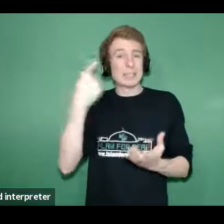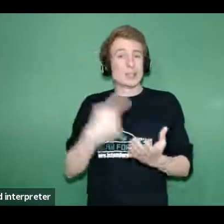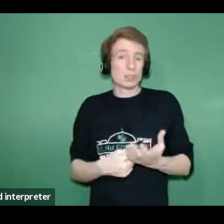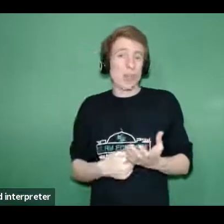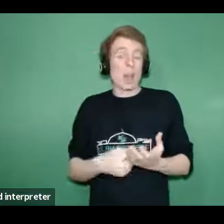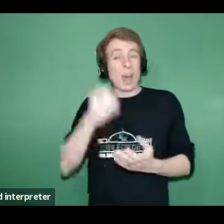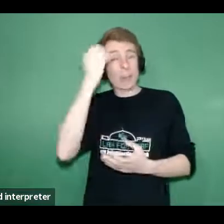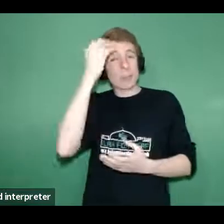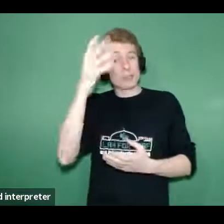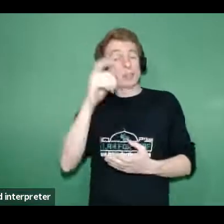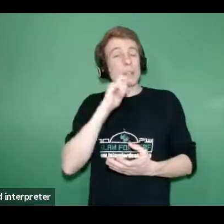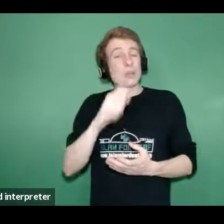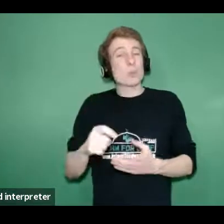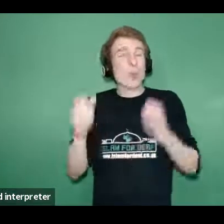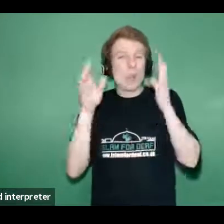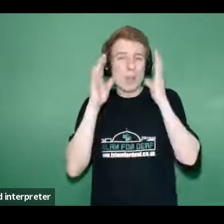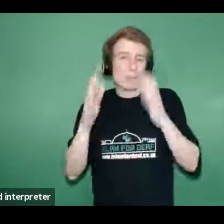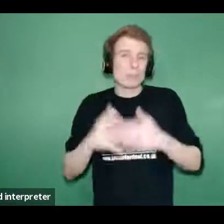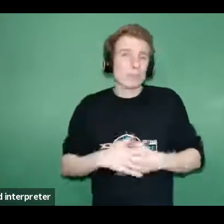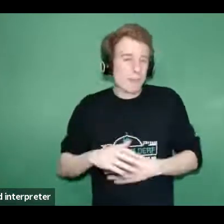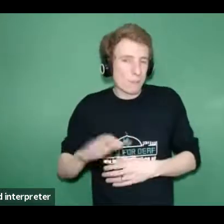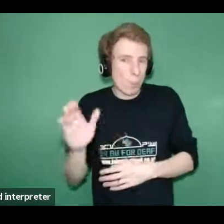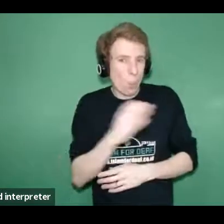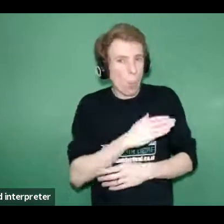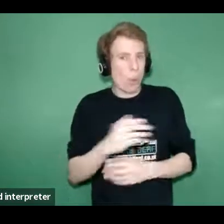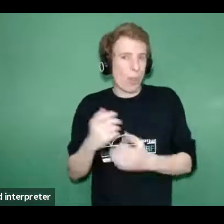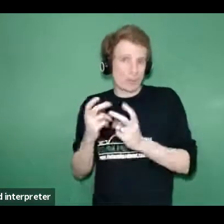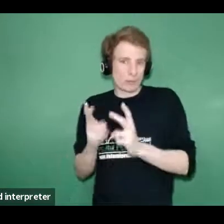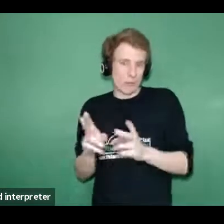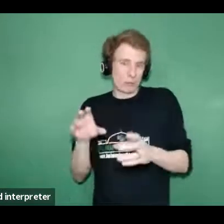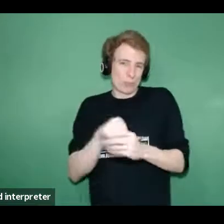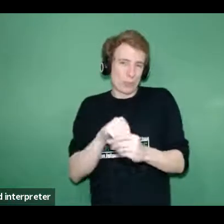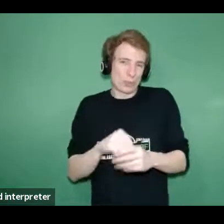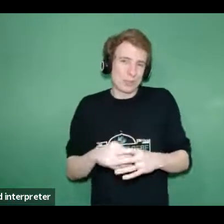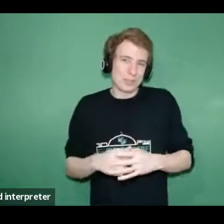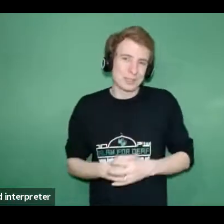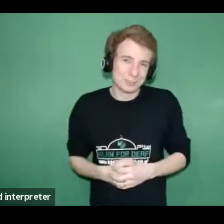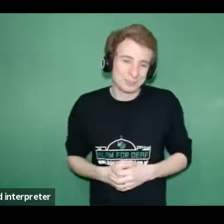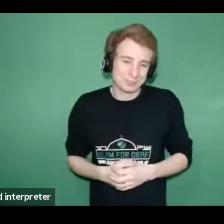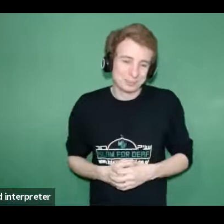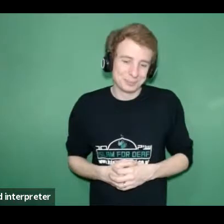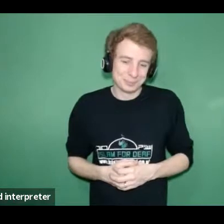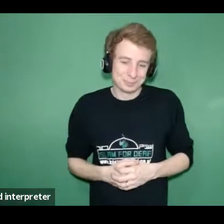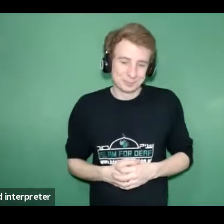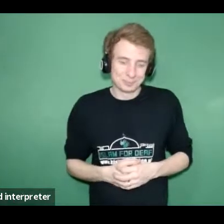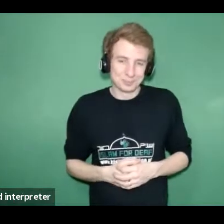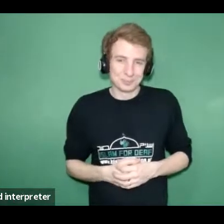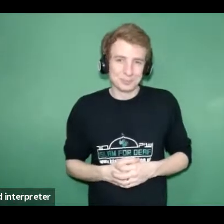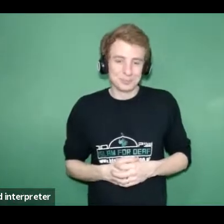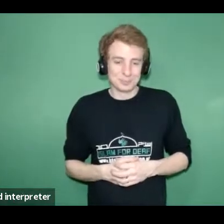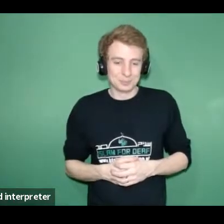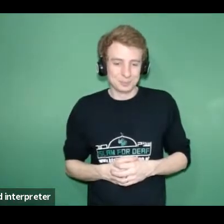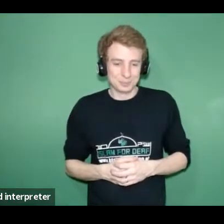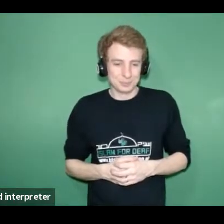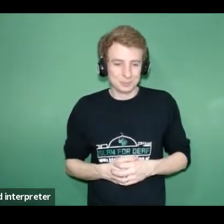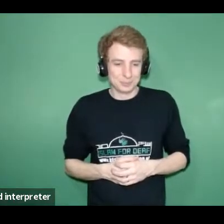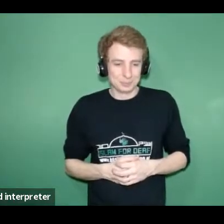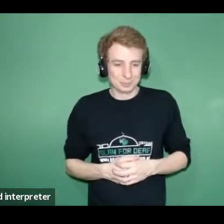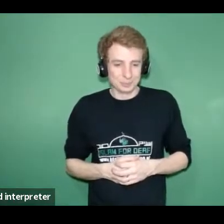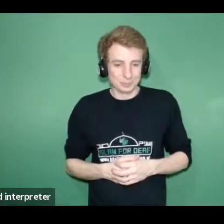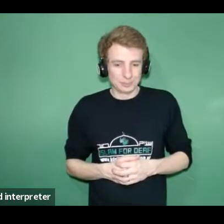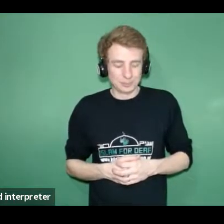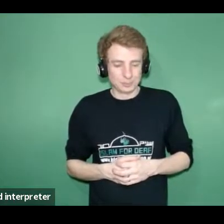and for Tom as well. Yes. Jazakallah we will. Abdul Hakim, could I have a very quick moment with